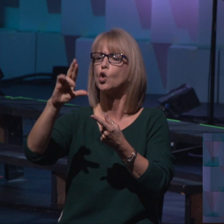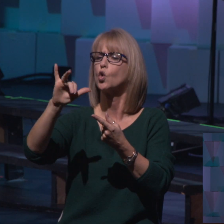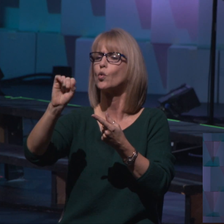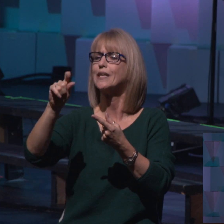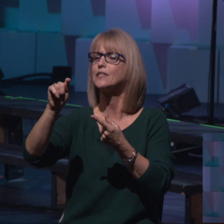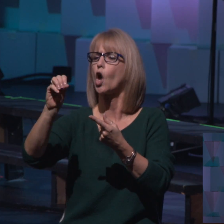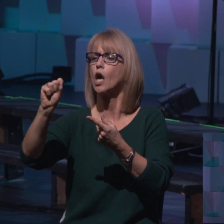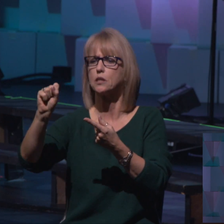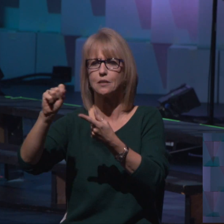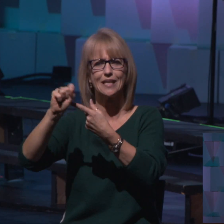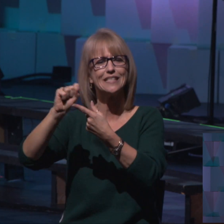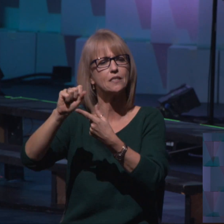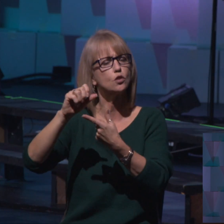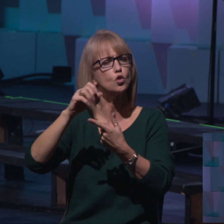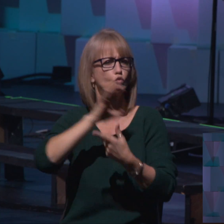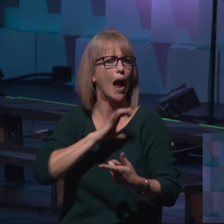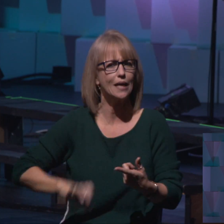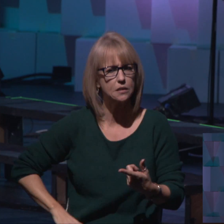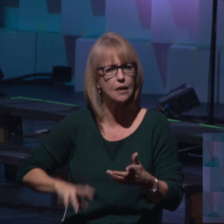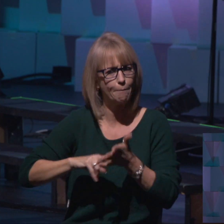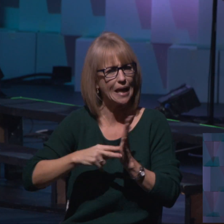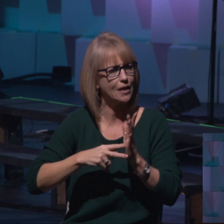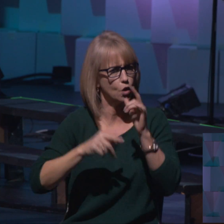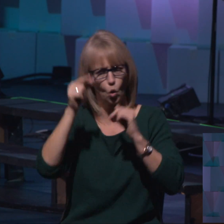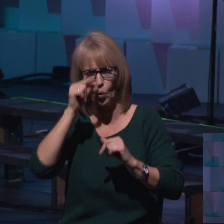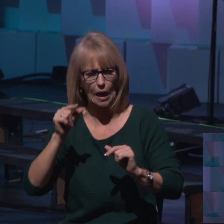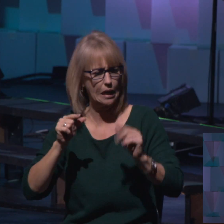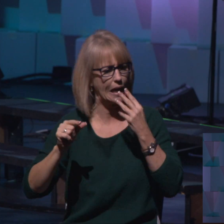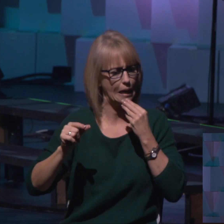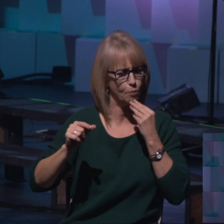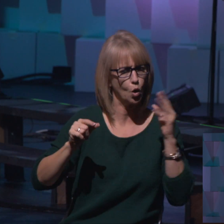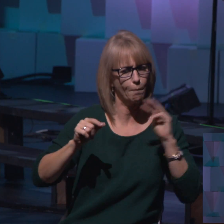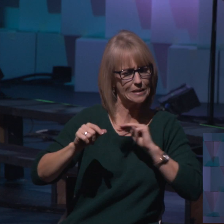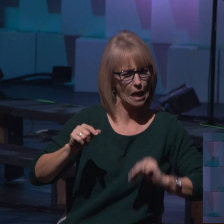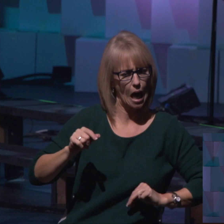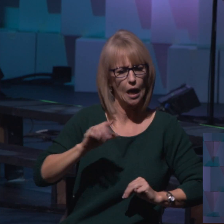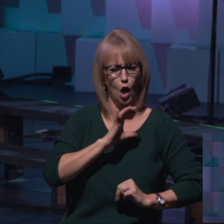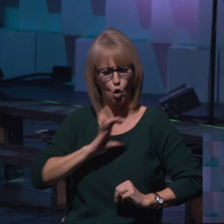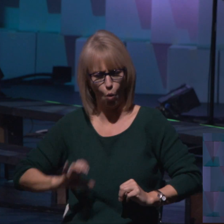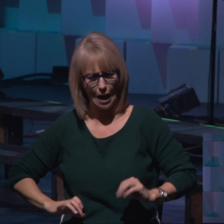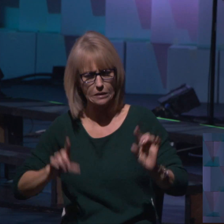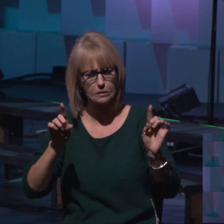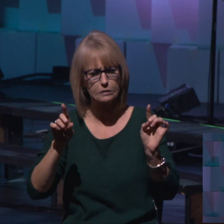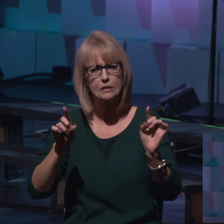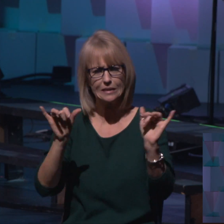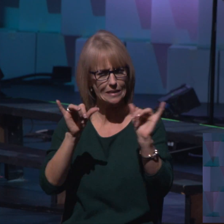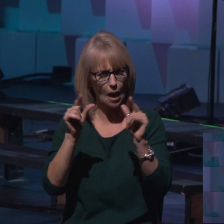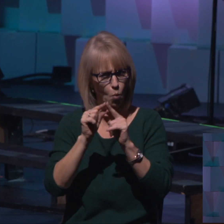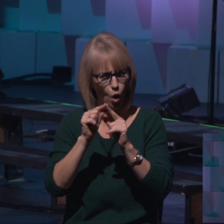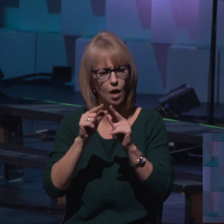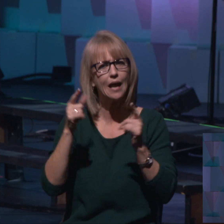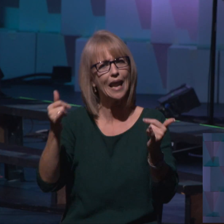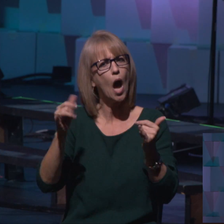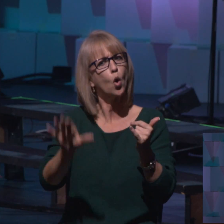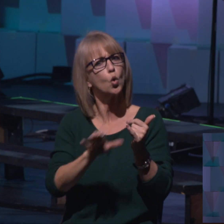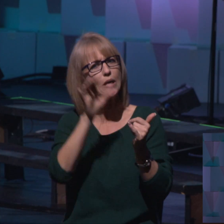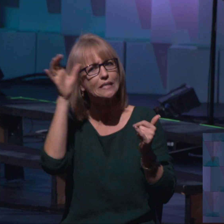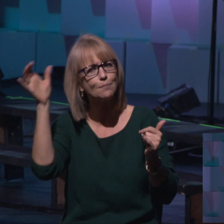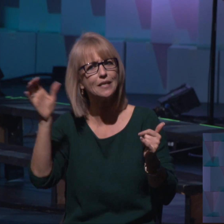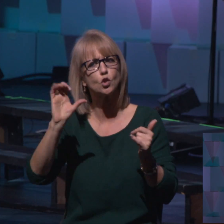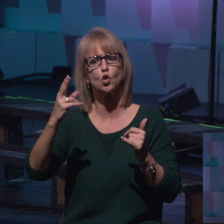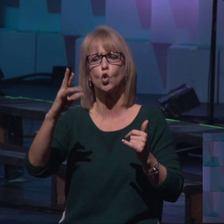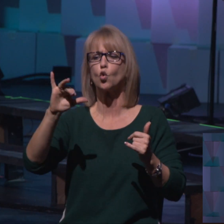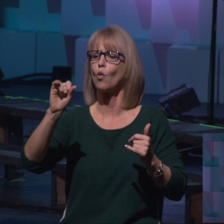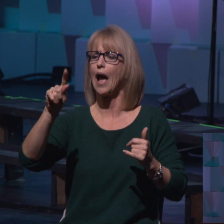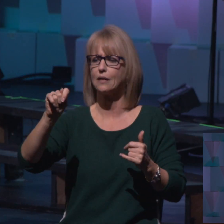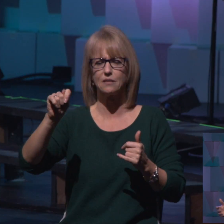But every time we say Christmas, we're acknowledging the Messiah has come from heaven for each one of us. The Messiah, Jesus, is the fulfillment